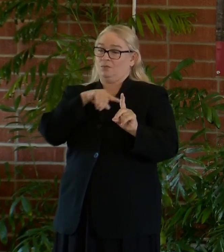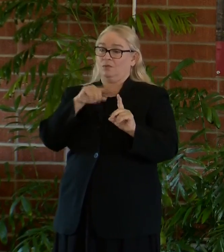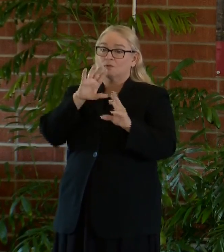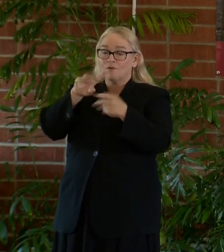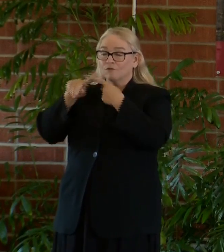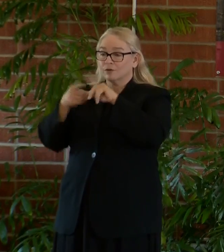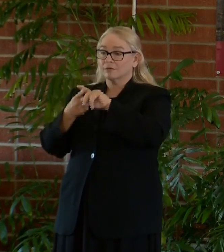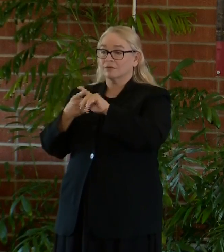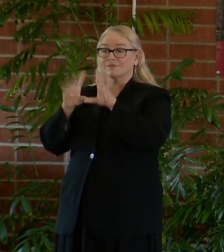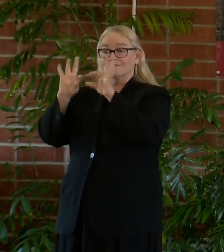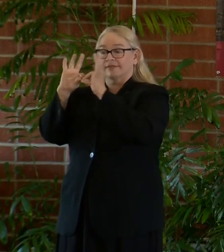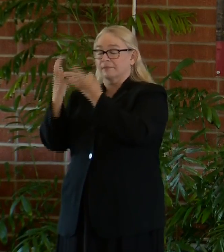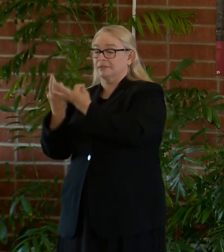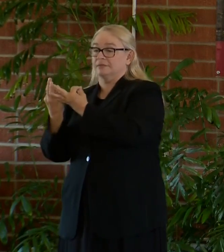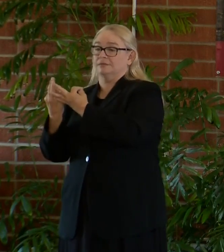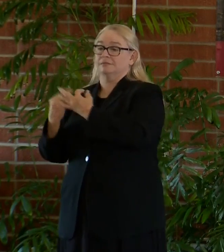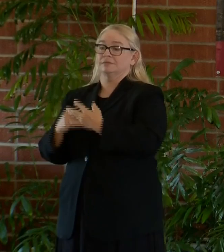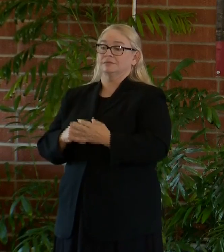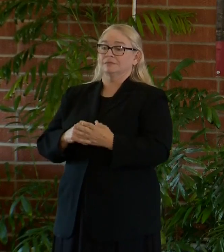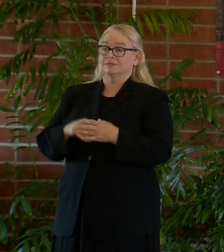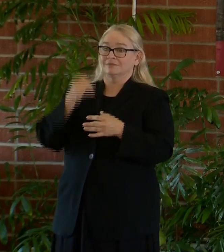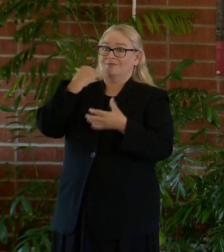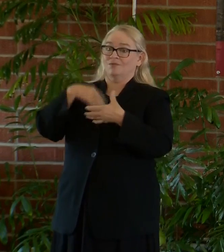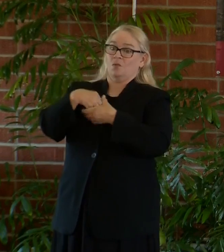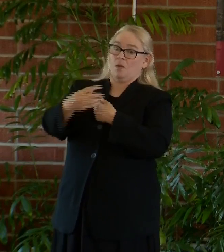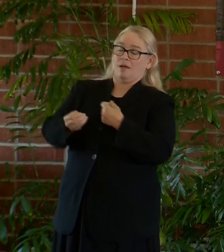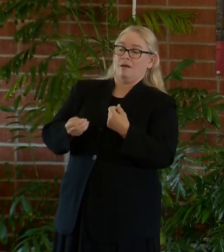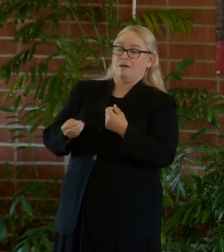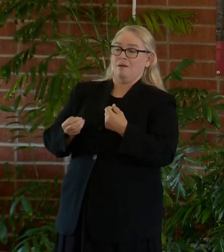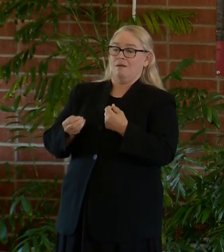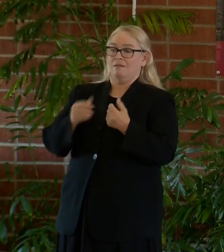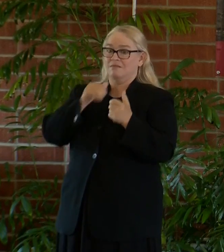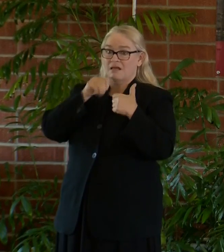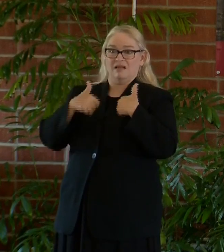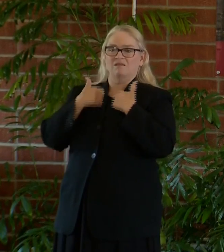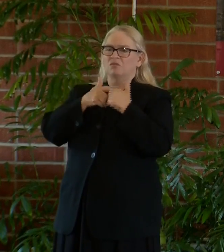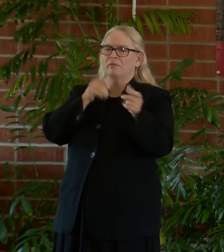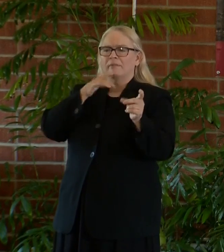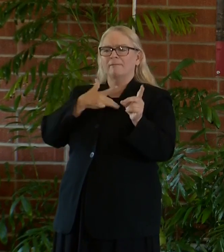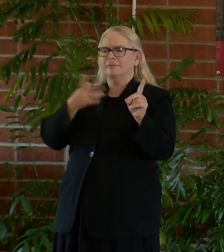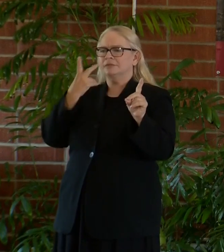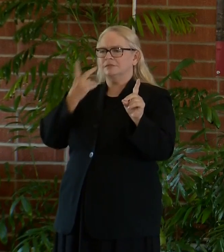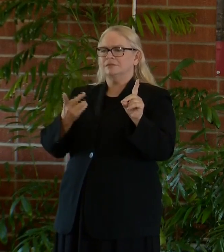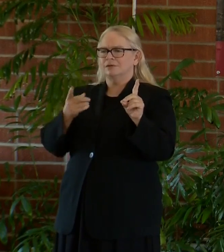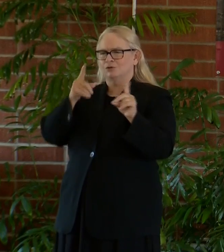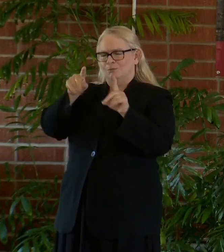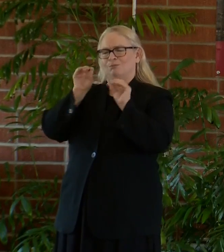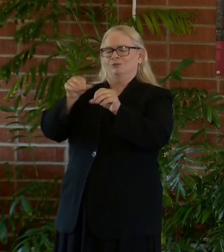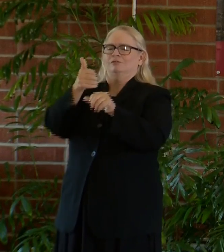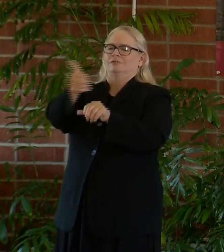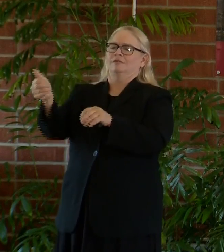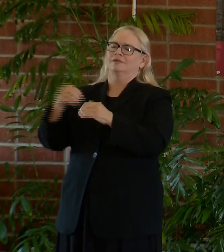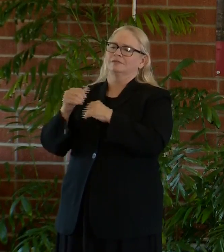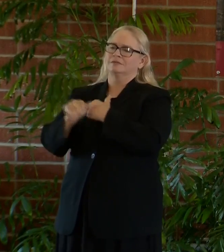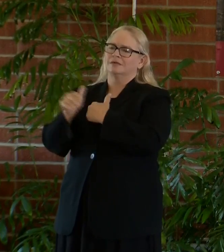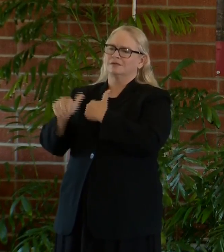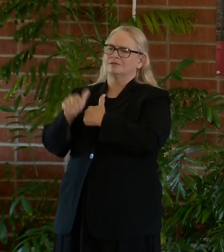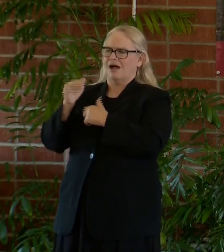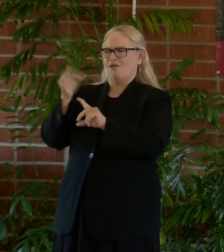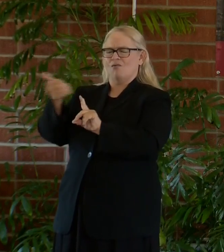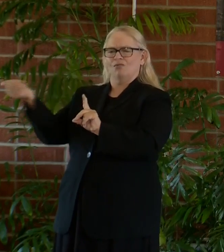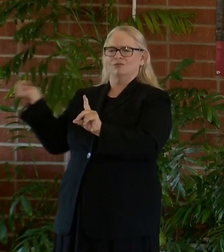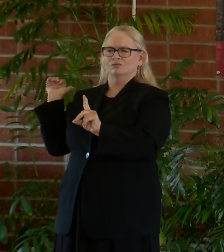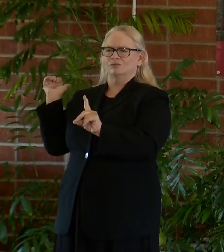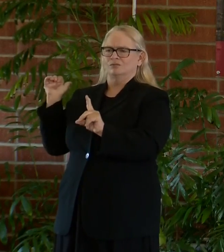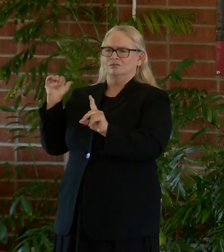outside of your household and you're mixing, you're putting their lives at risk and your own life at risk if you're not wearing face coverings. And